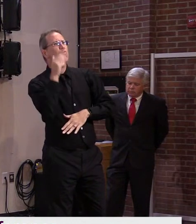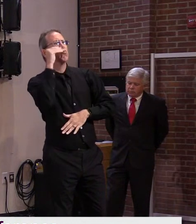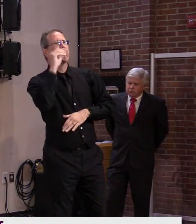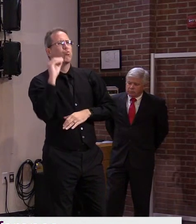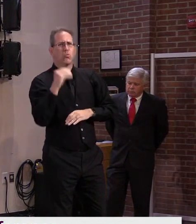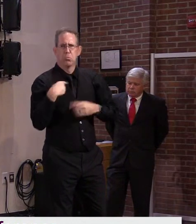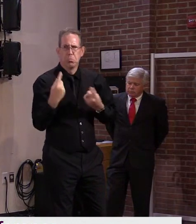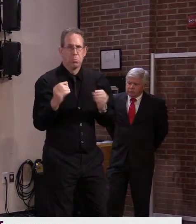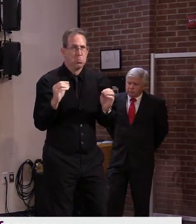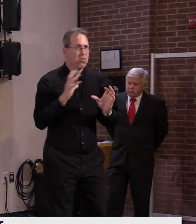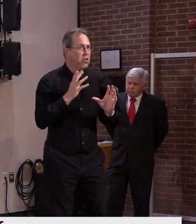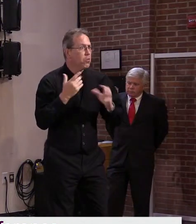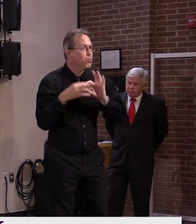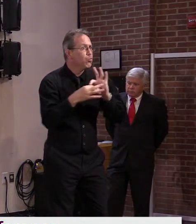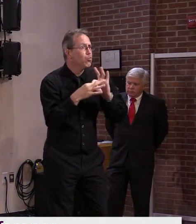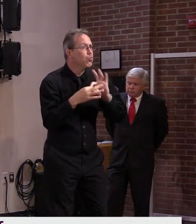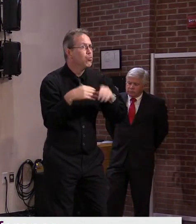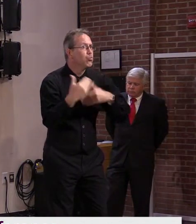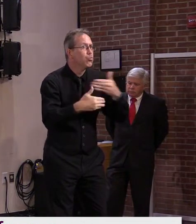test